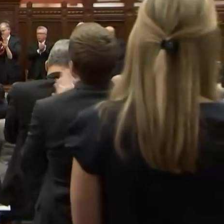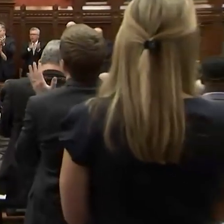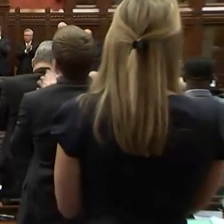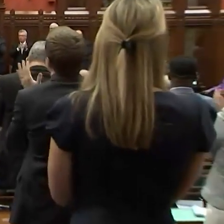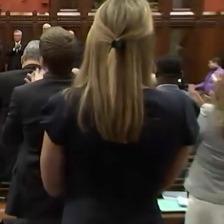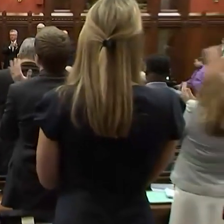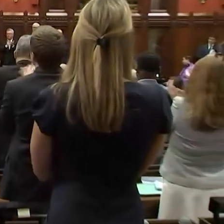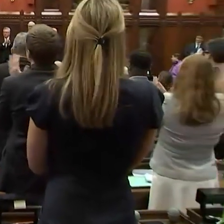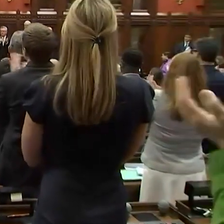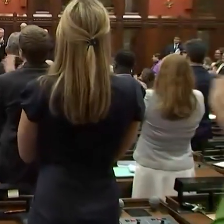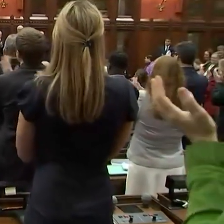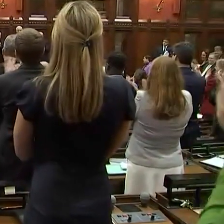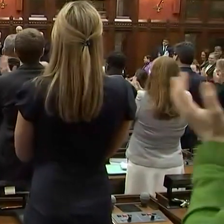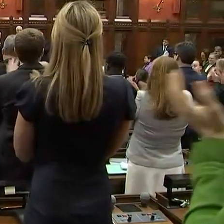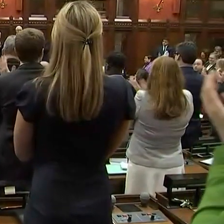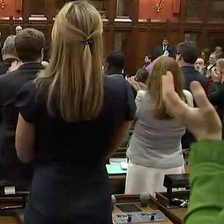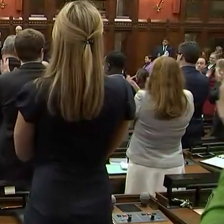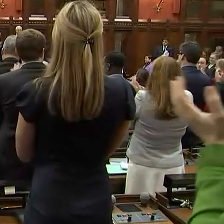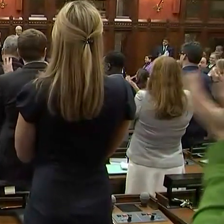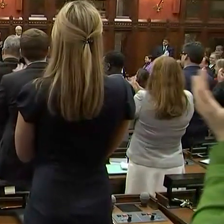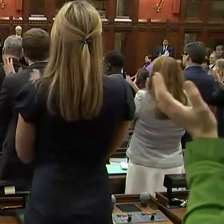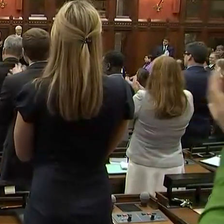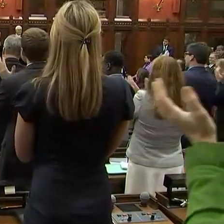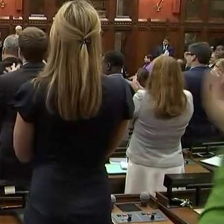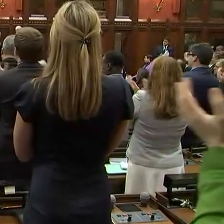Everybody knows it's an amazing state.